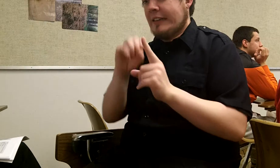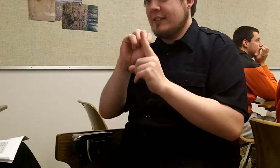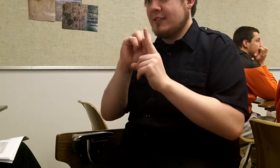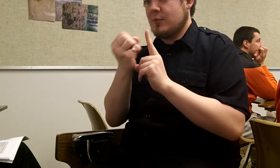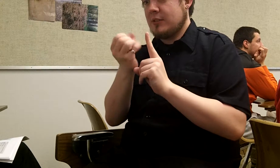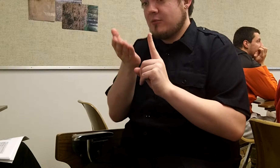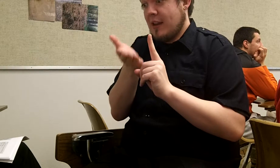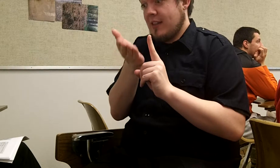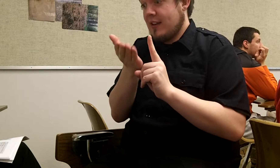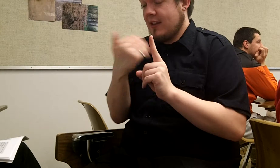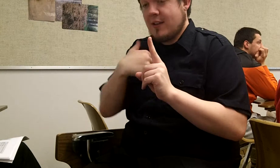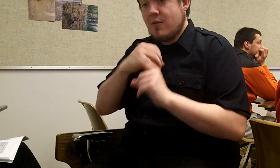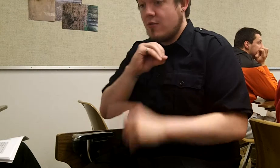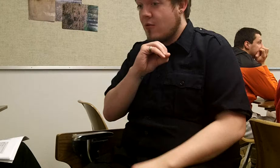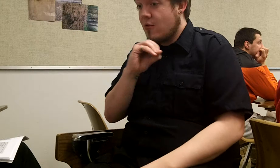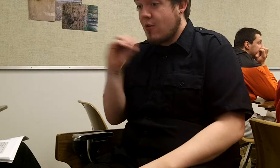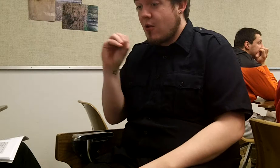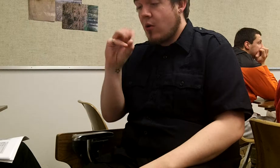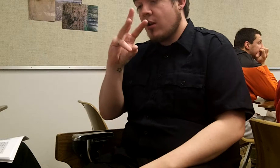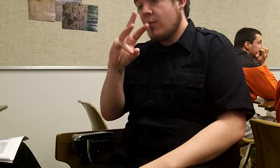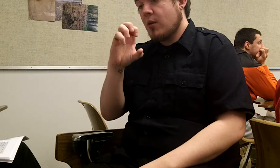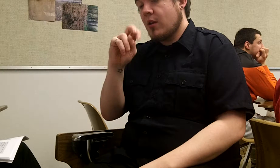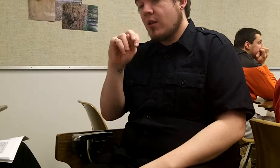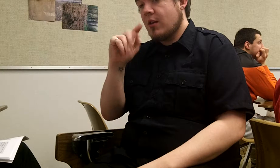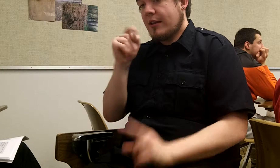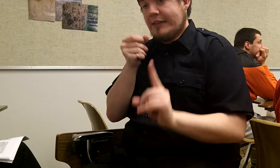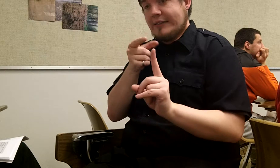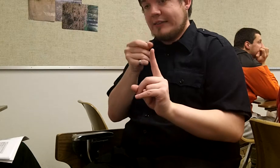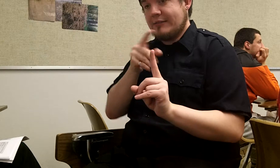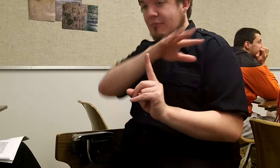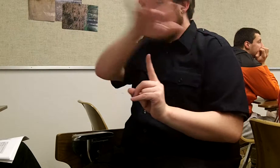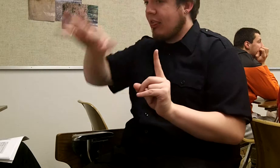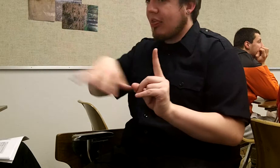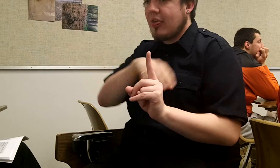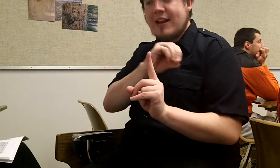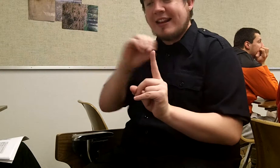no Wnt signal around, so if disheveled is,